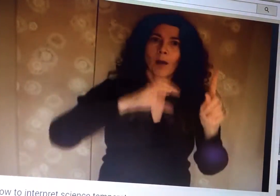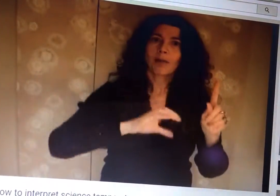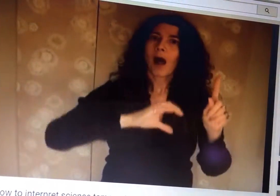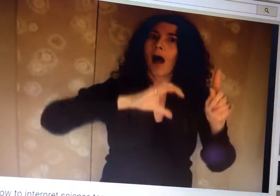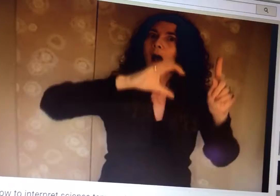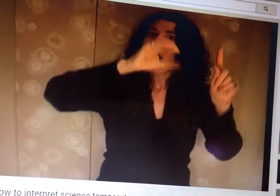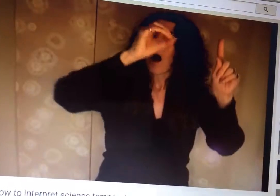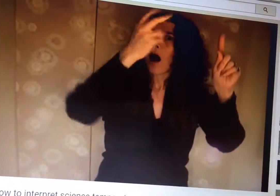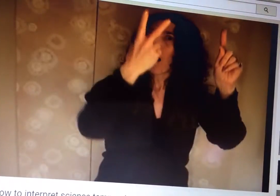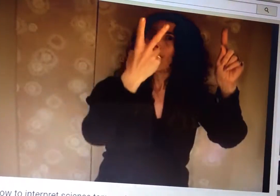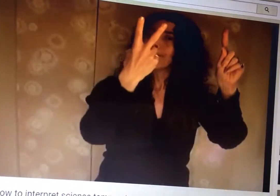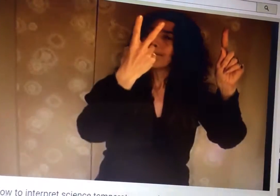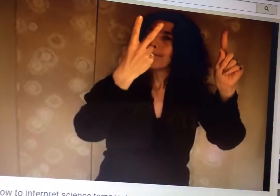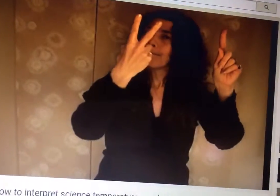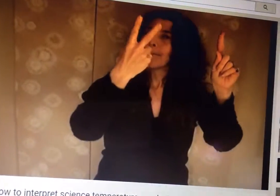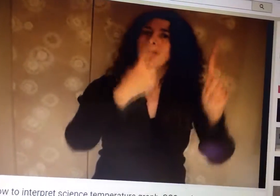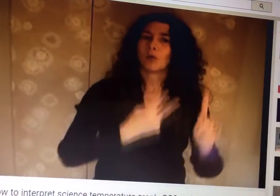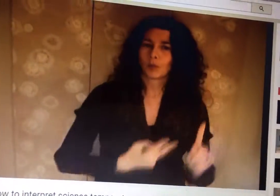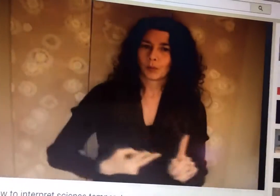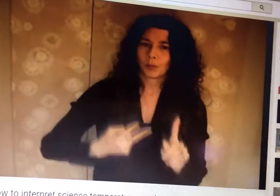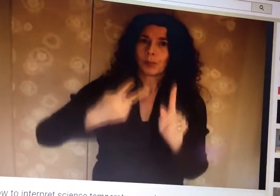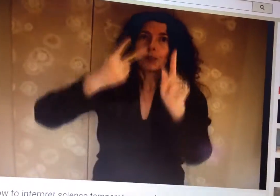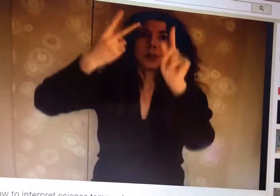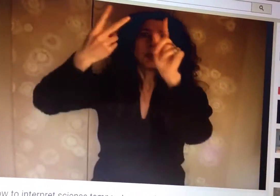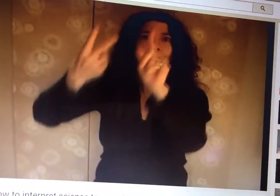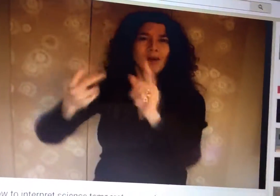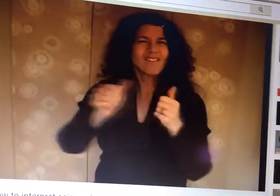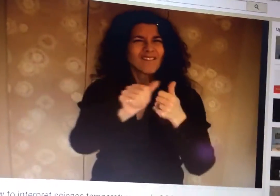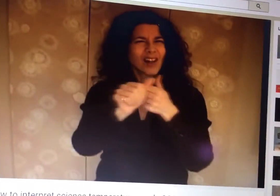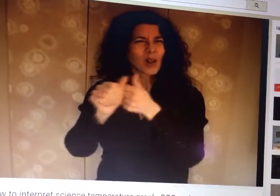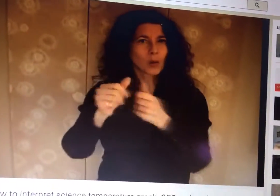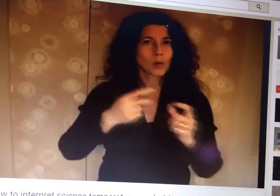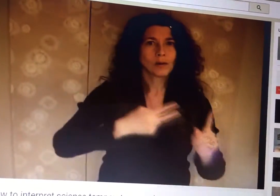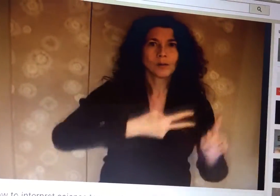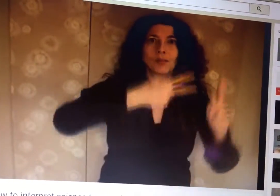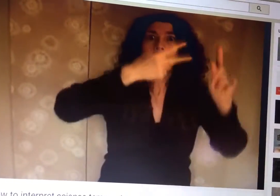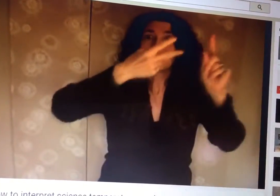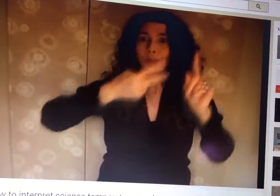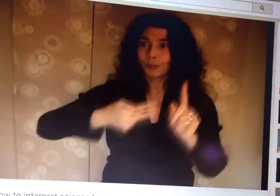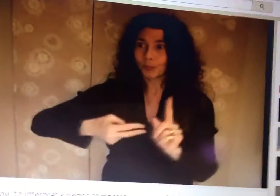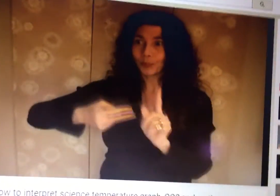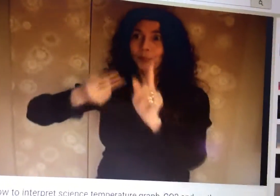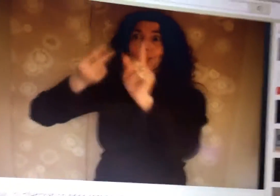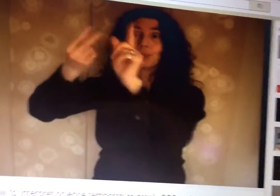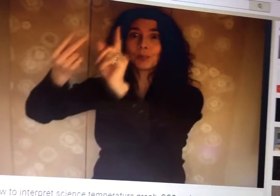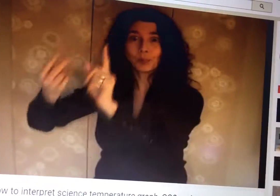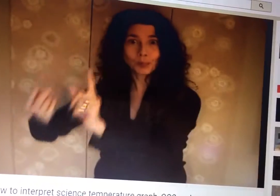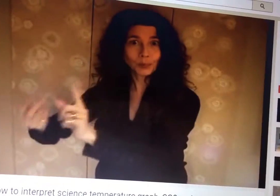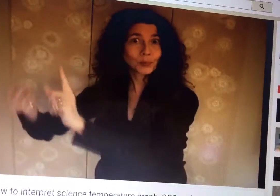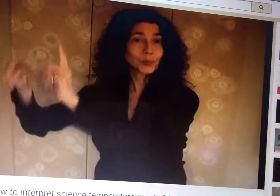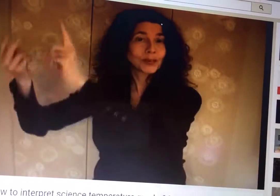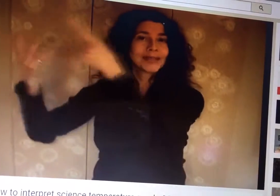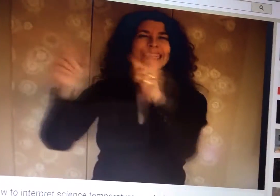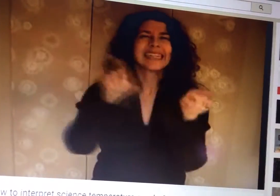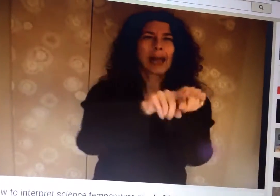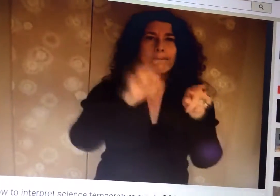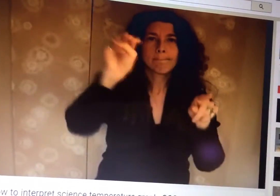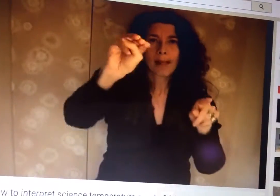actual timeline of the passage of millions of years, just like the students are looking at. And you can do the same with the carbon